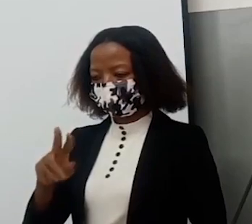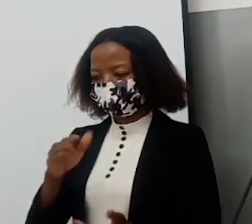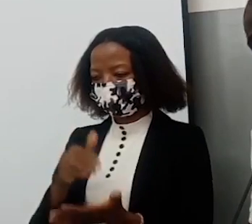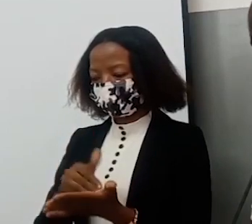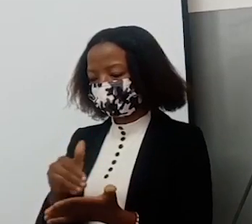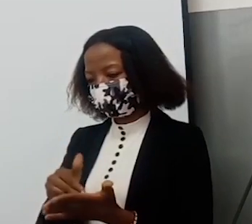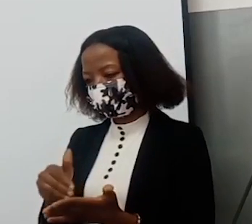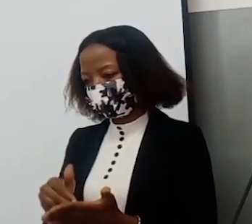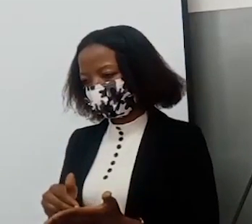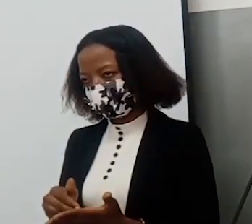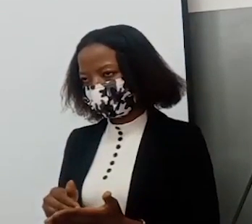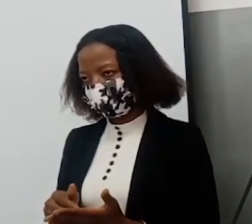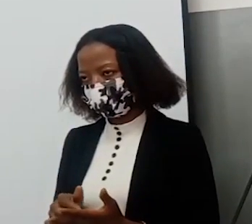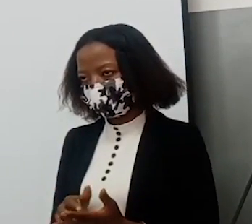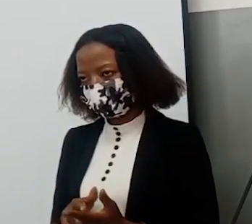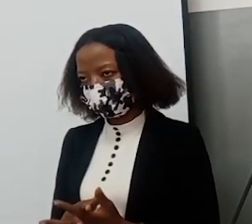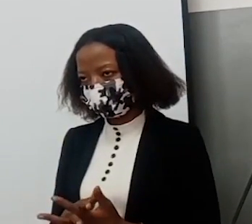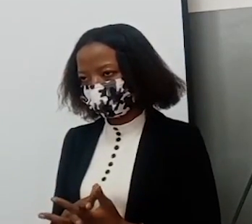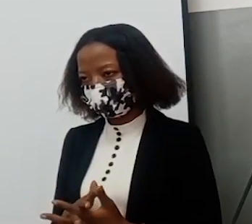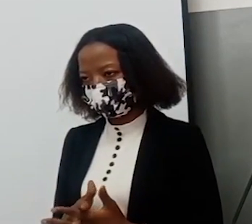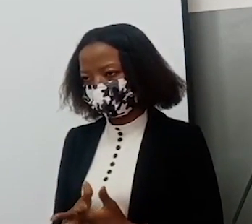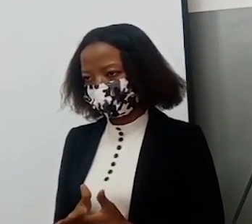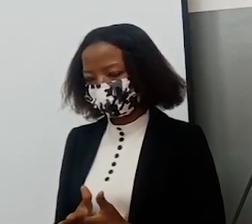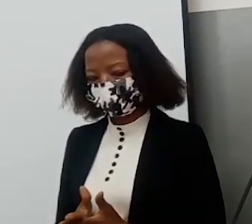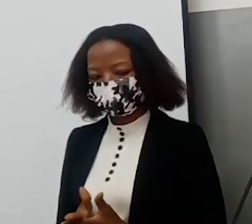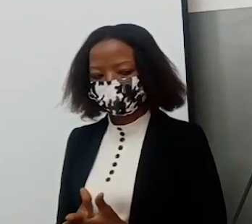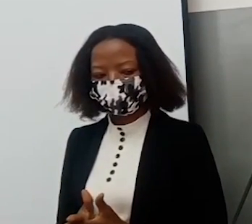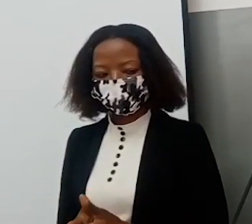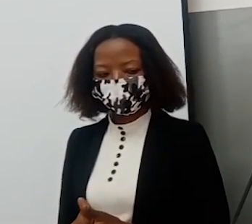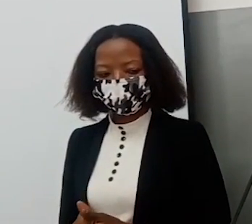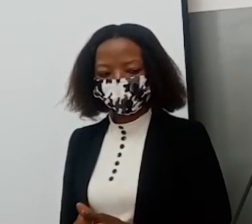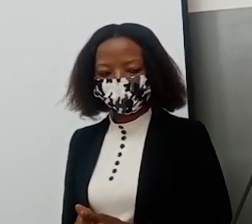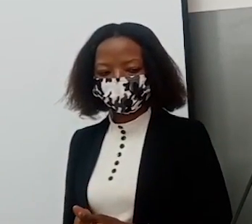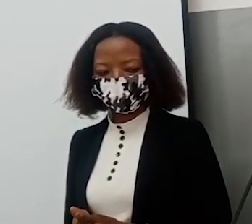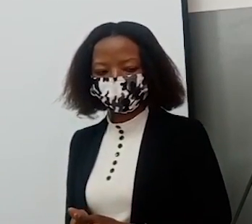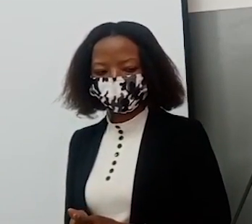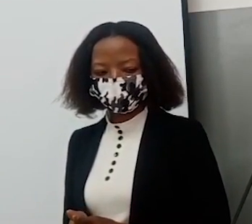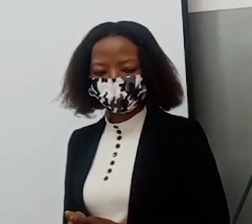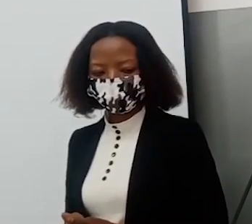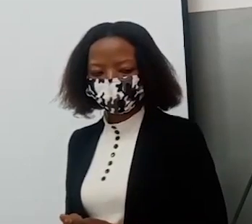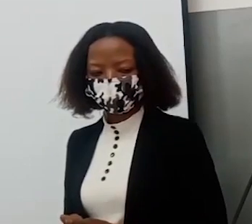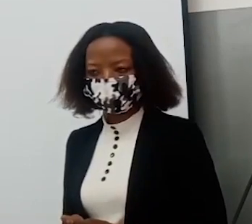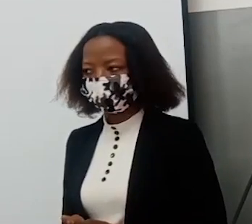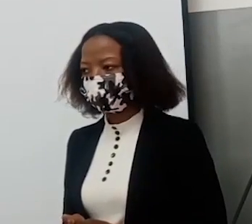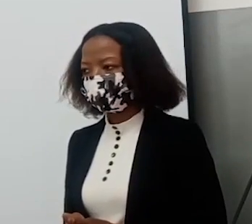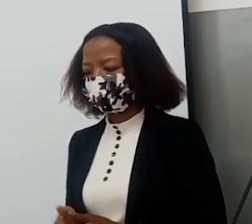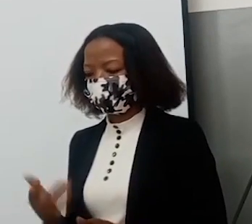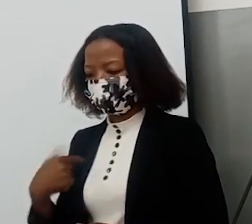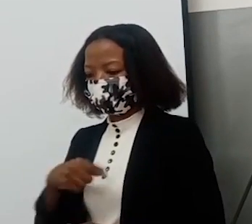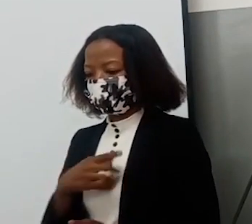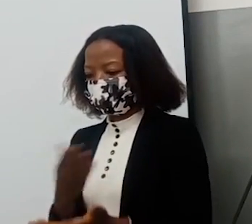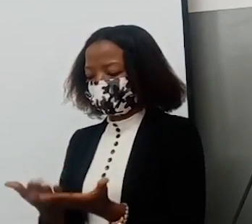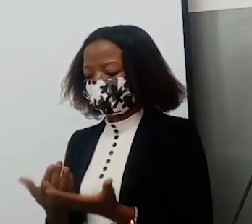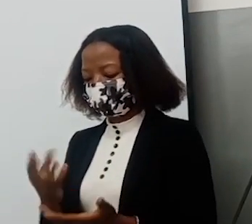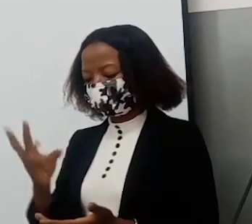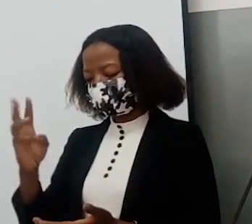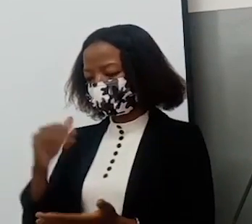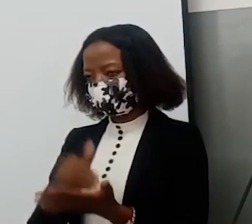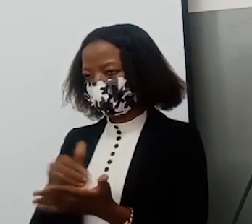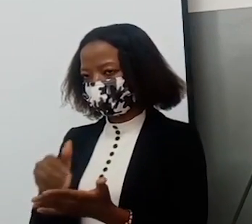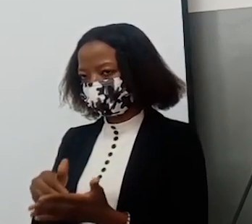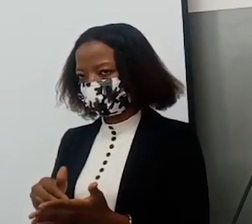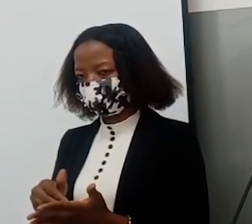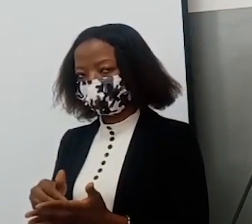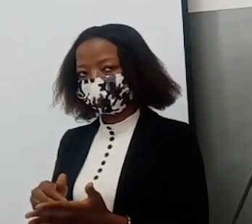doses of Johnson and Johnson vaccine. Then we also be expecting 6,000 doses